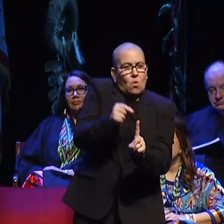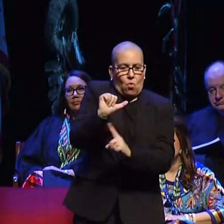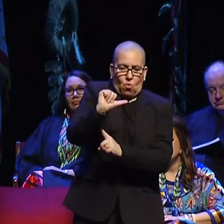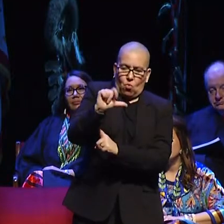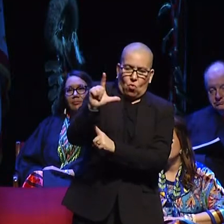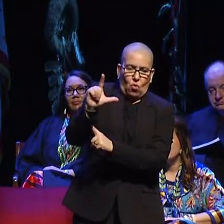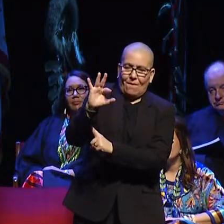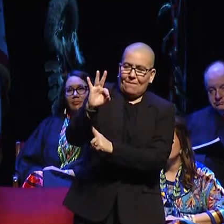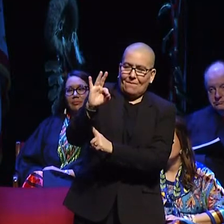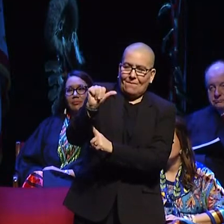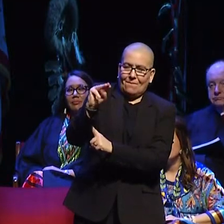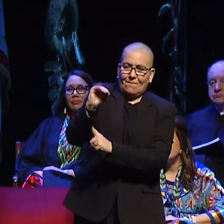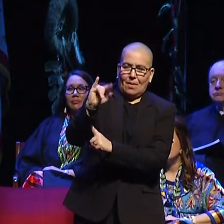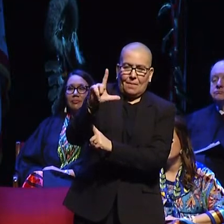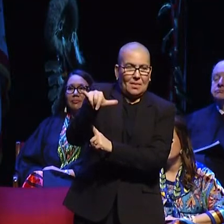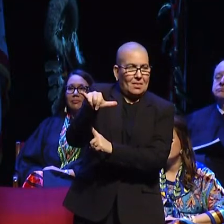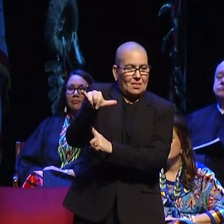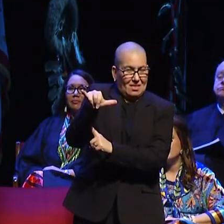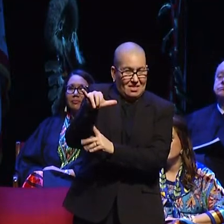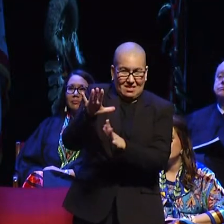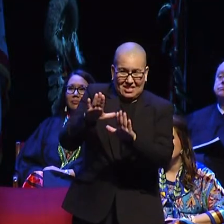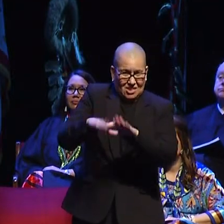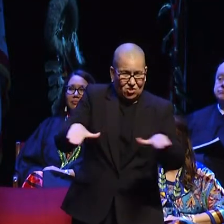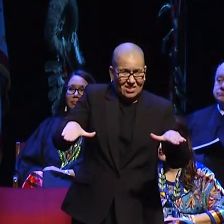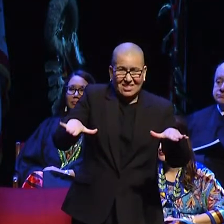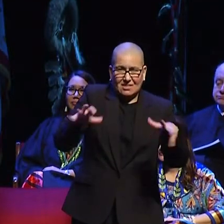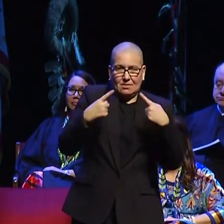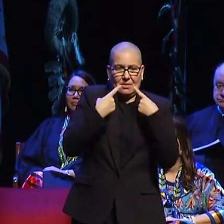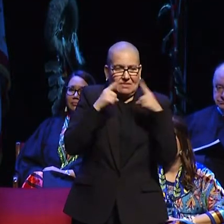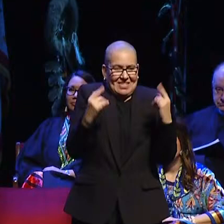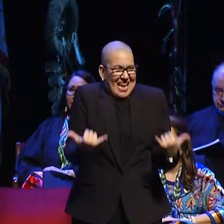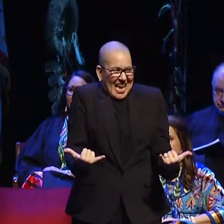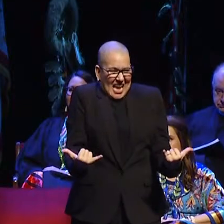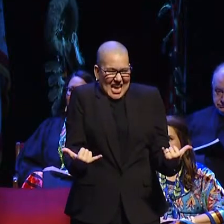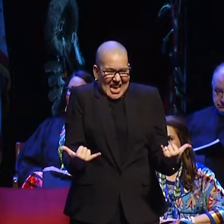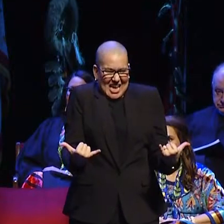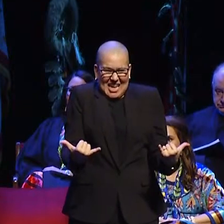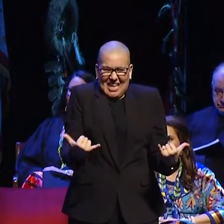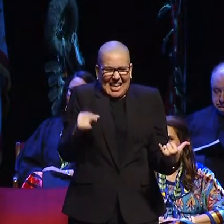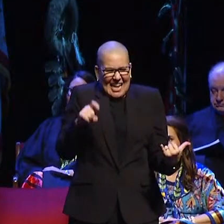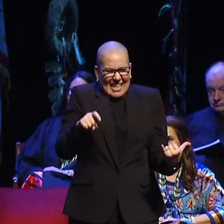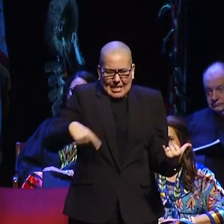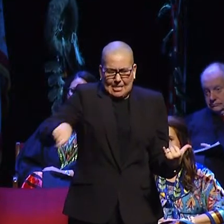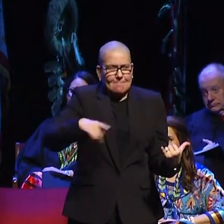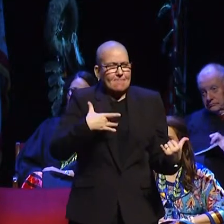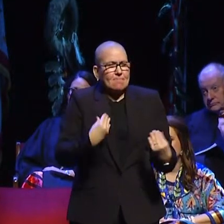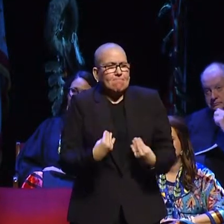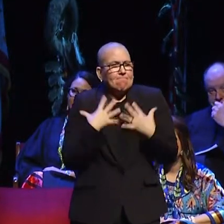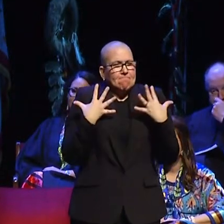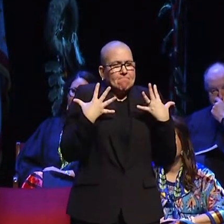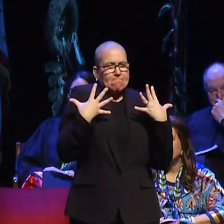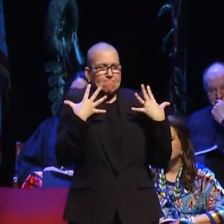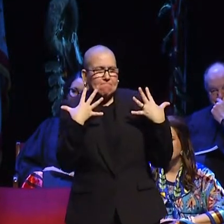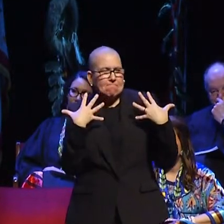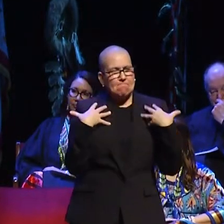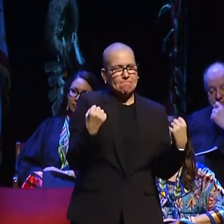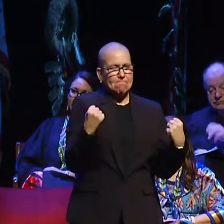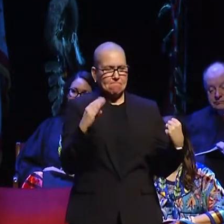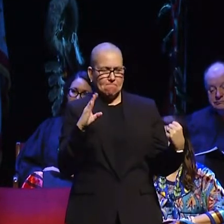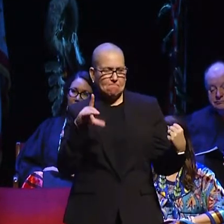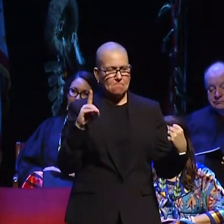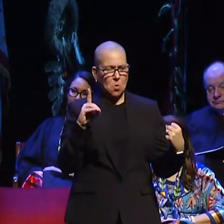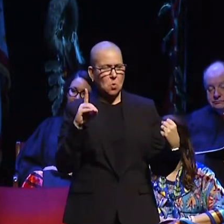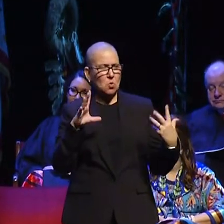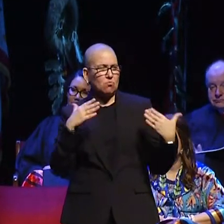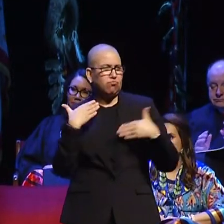succeed. Now is the time to be bold, to build that bright future for Minnesotans, and now is the time to deliver. We can lead the